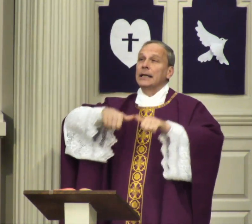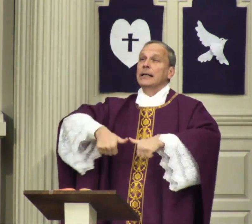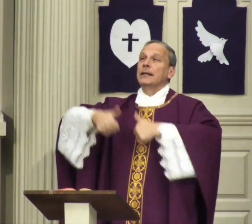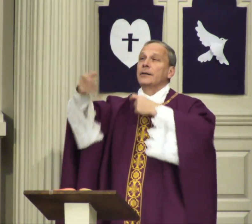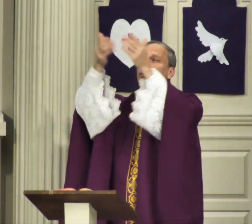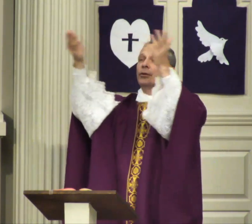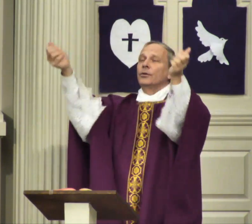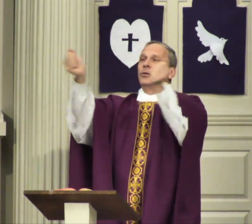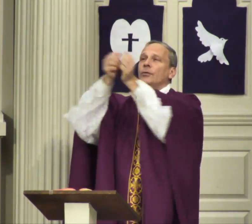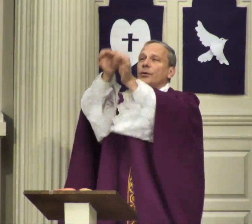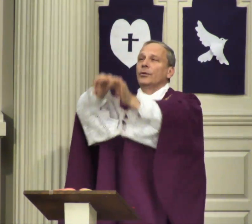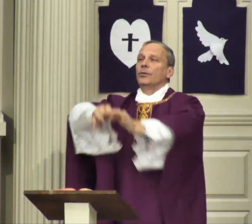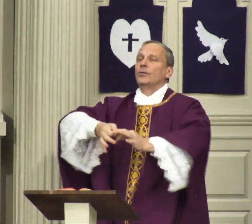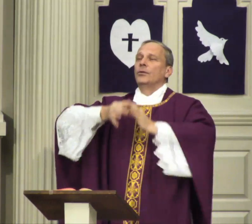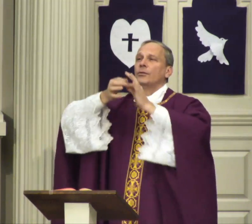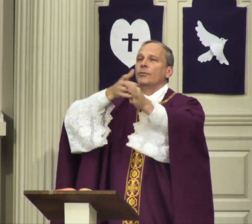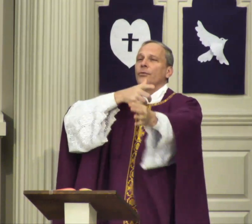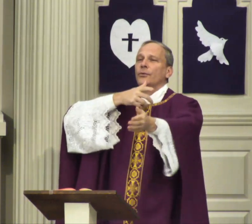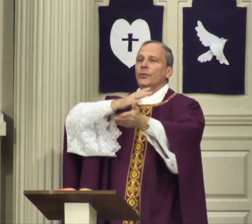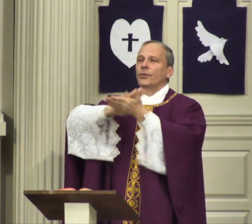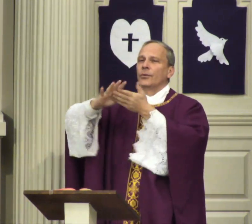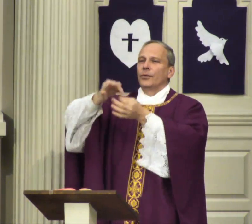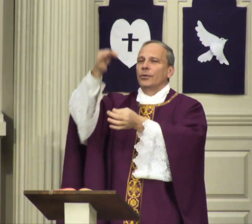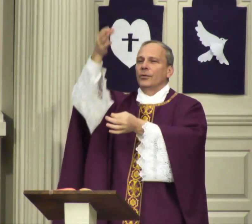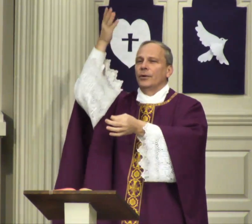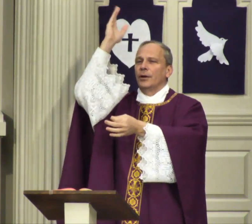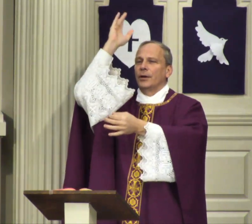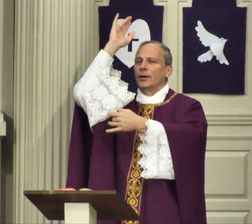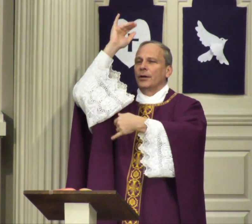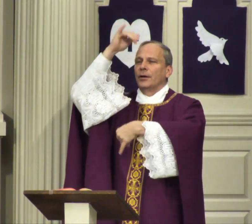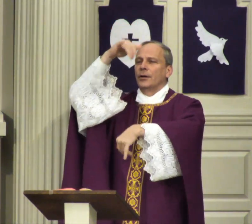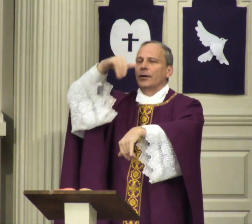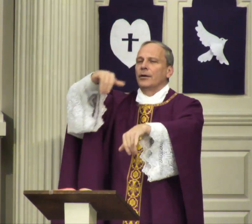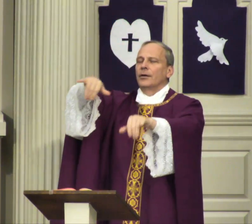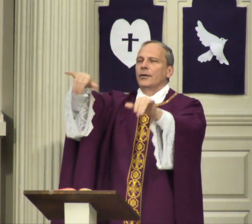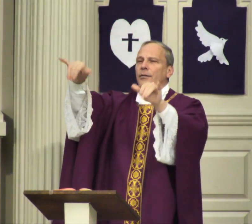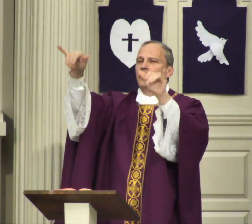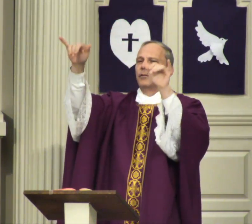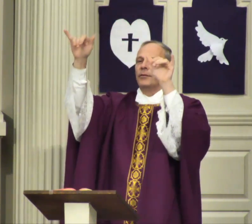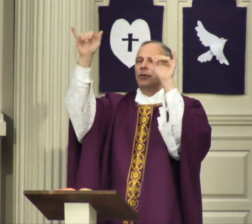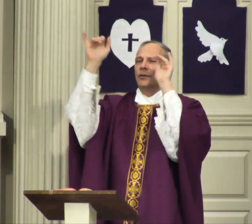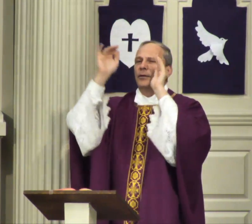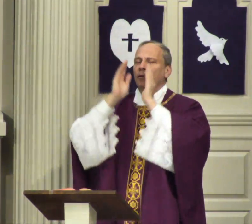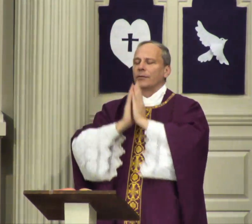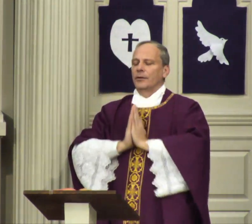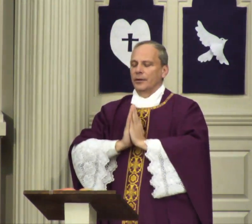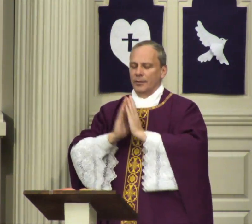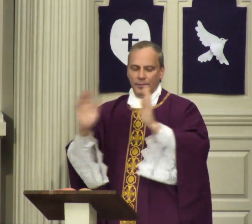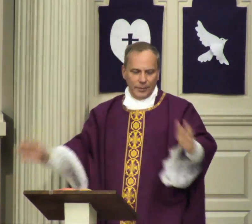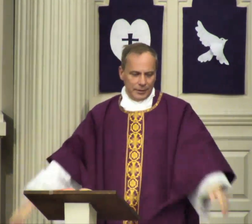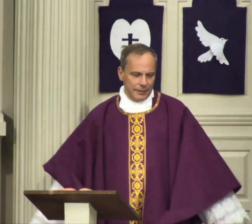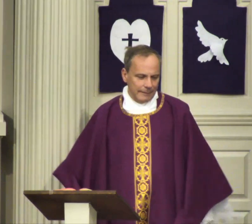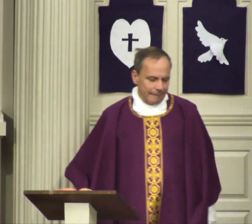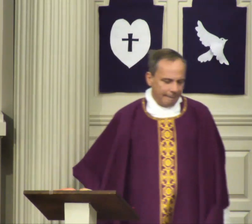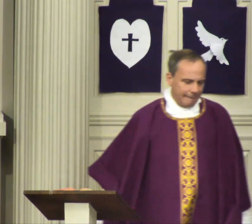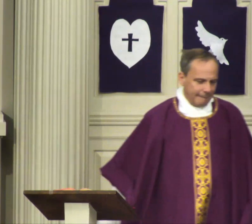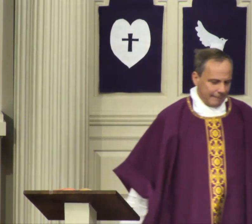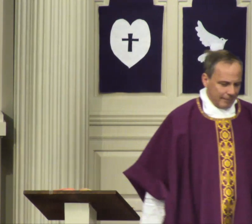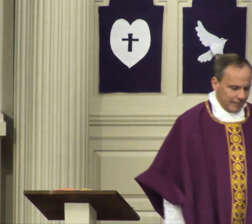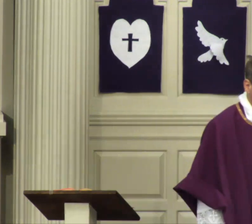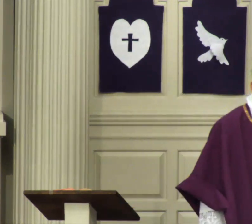who lives and reigns with you in the unity of the Holy Spirit, God, forever and ever. Amen.